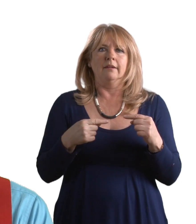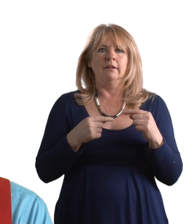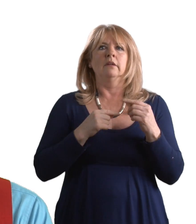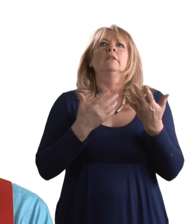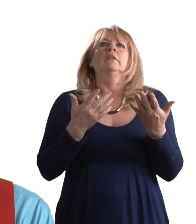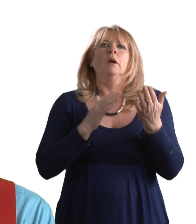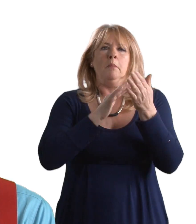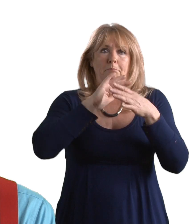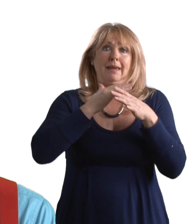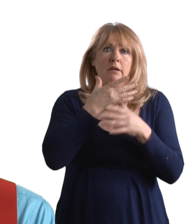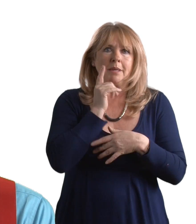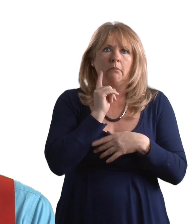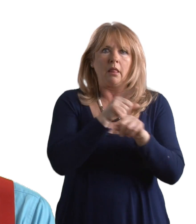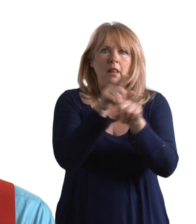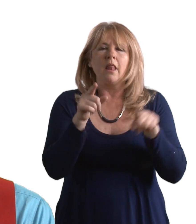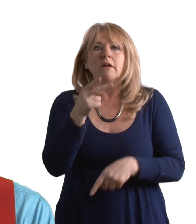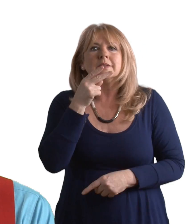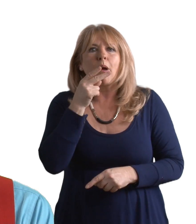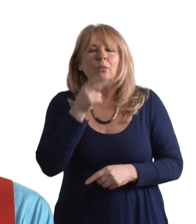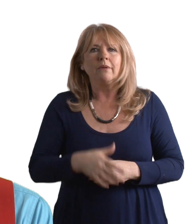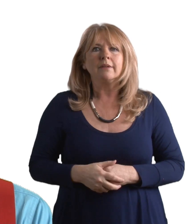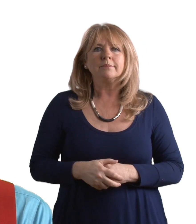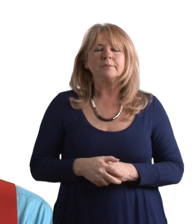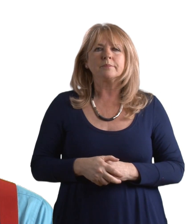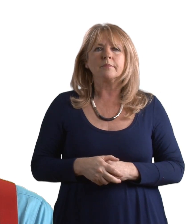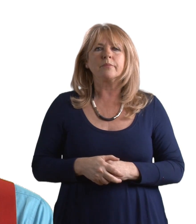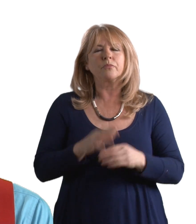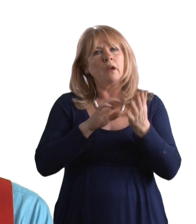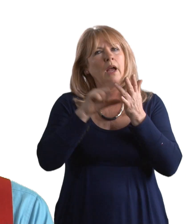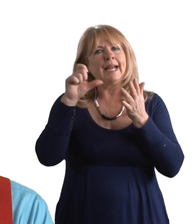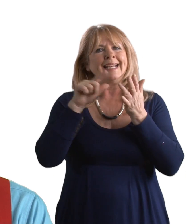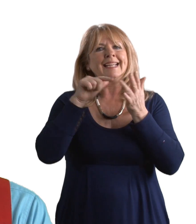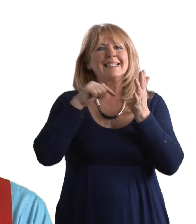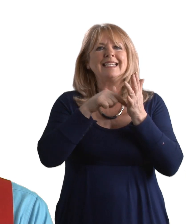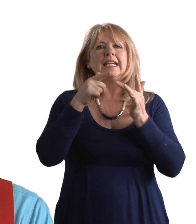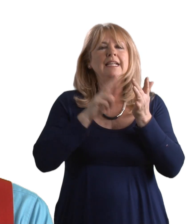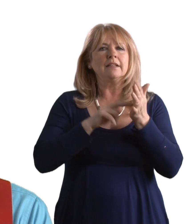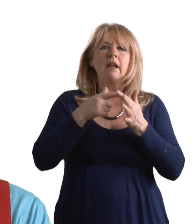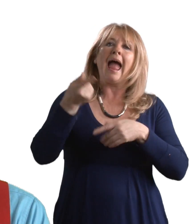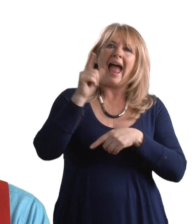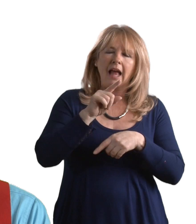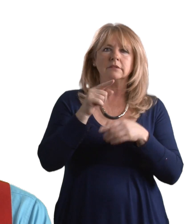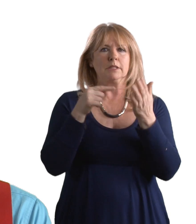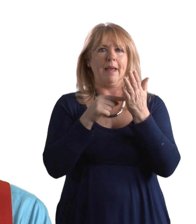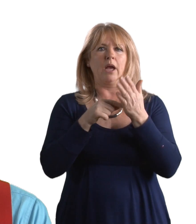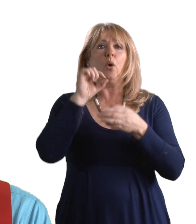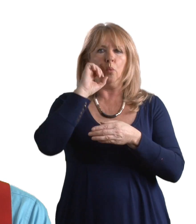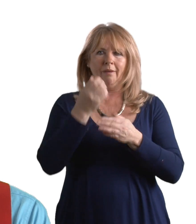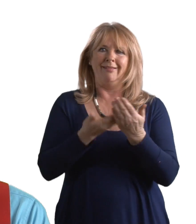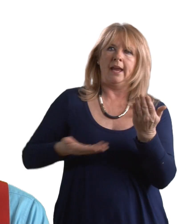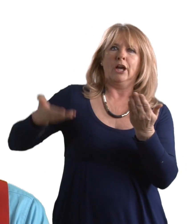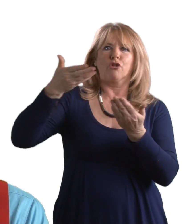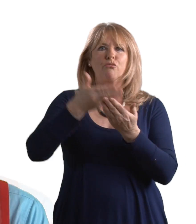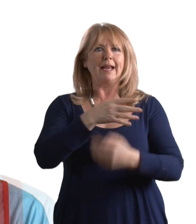pressure, increased pulse rate, also decreased blood supply, which in turn increases the risk of stroke and